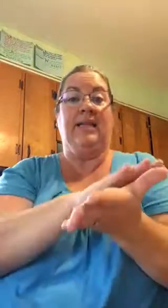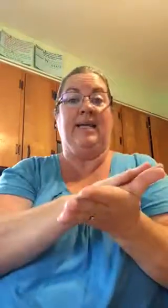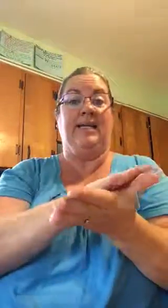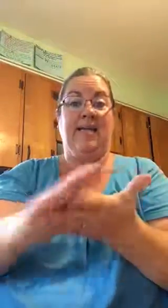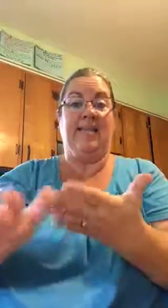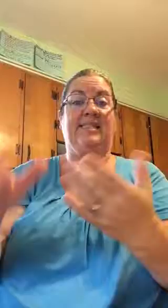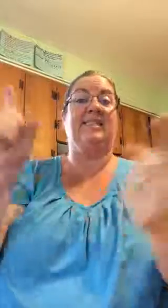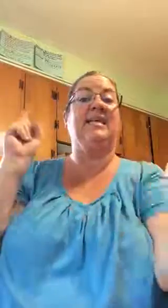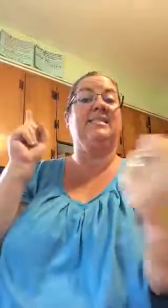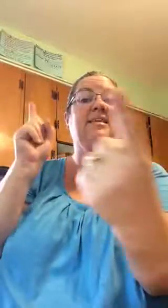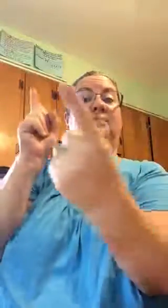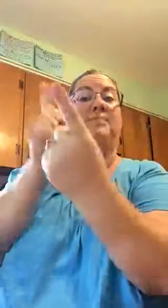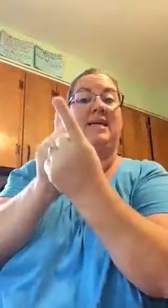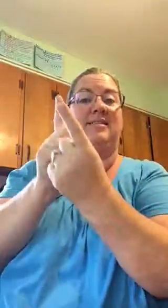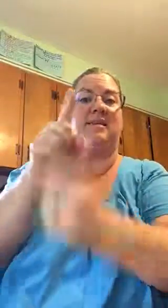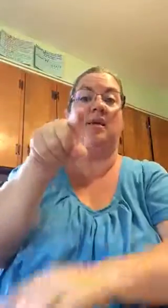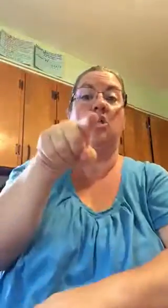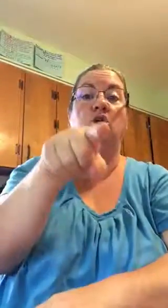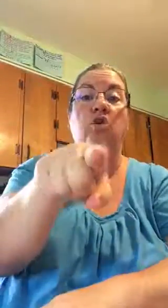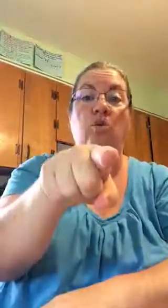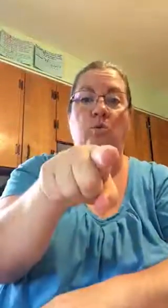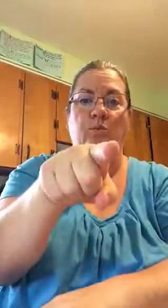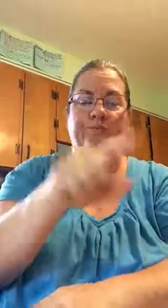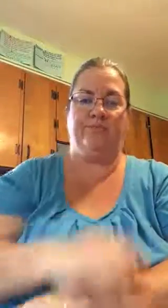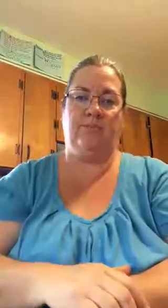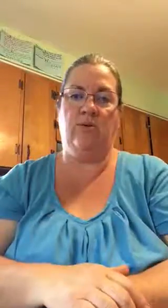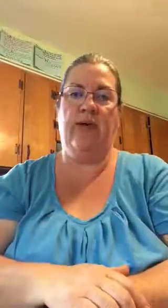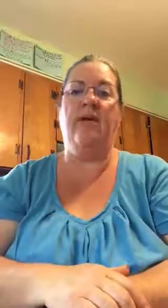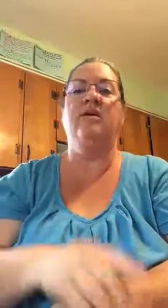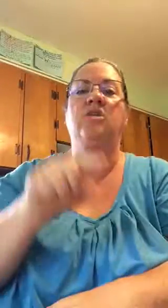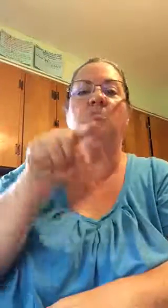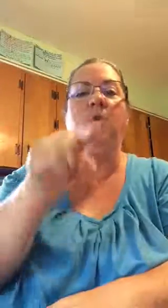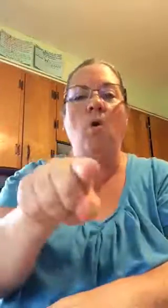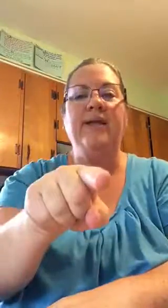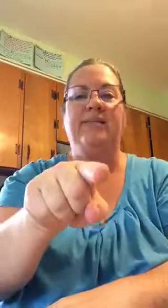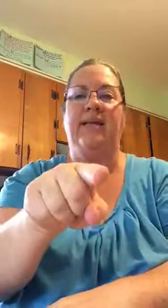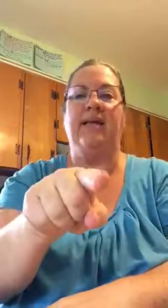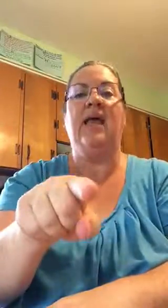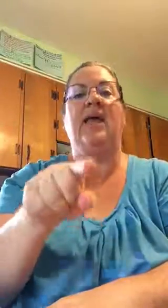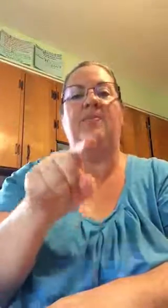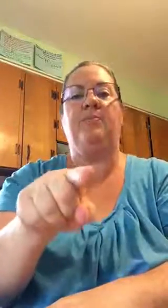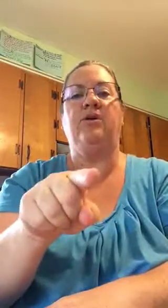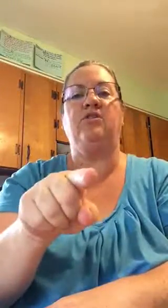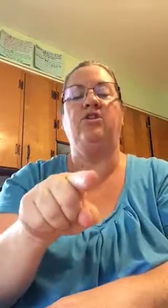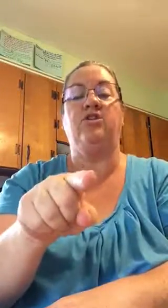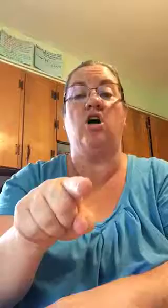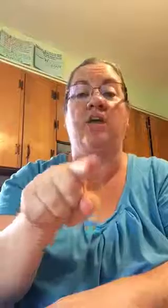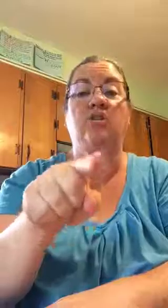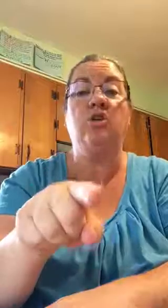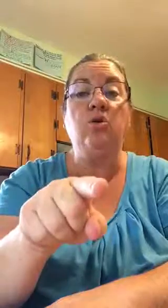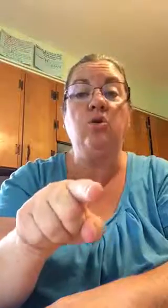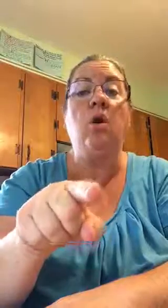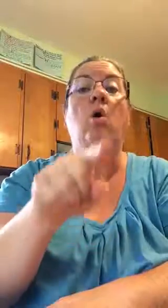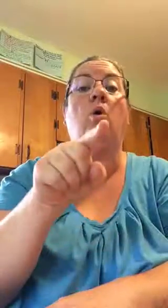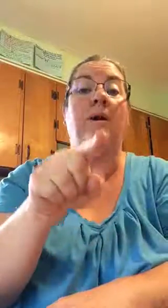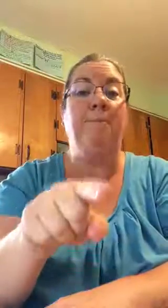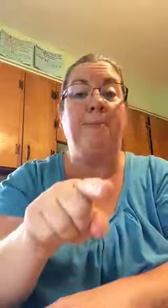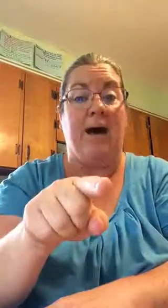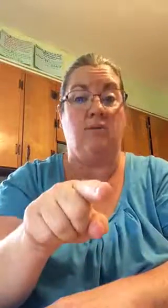Like nice to meet you. Okay, so pointing at the person you're talking to or